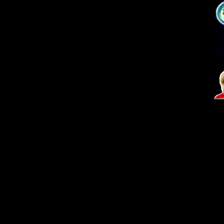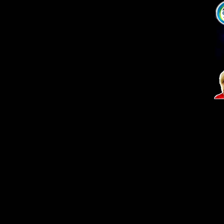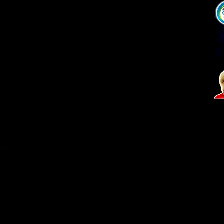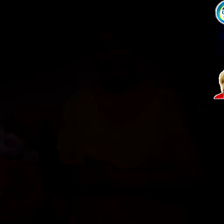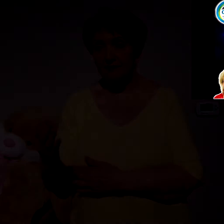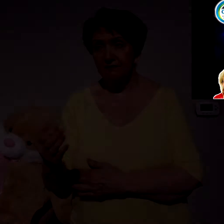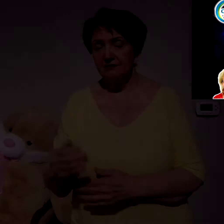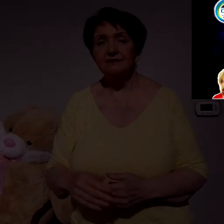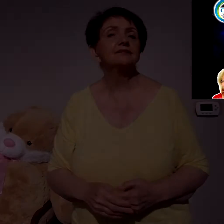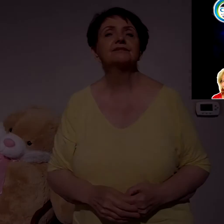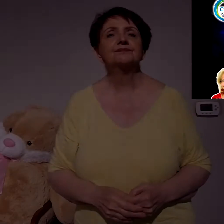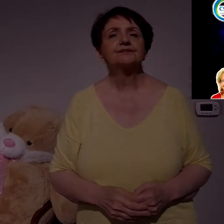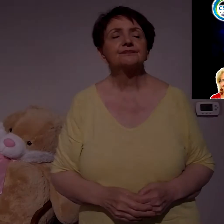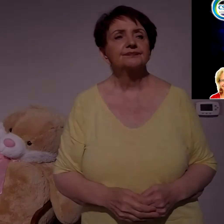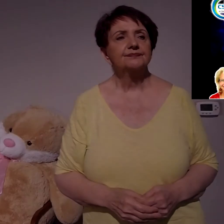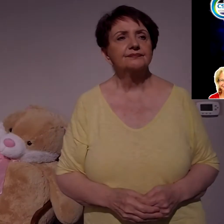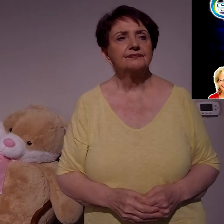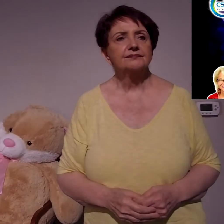we're going to